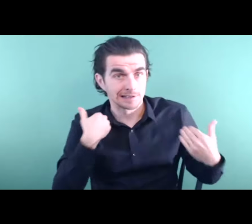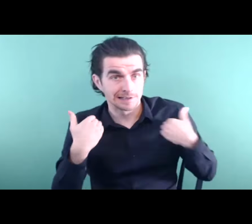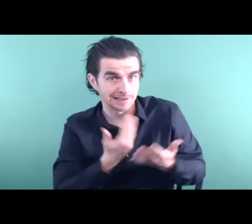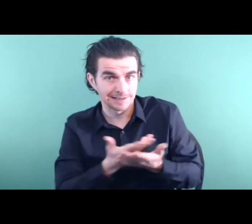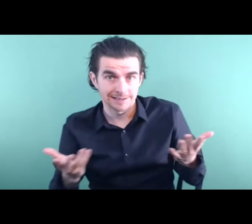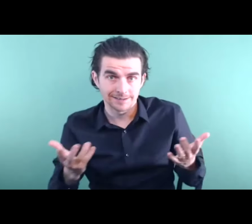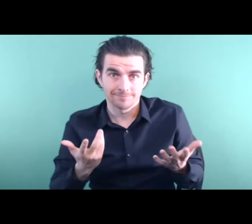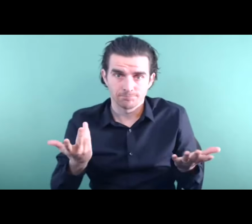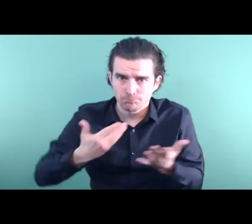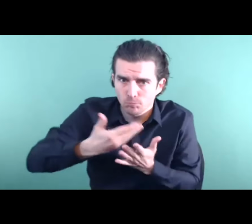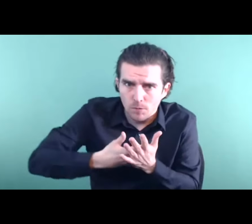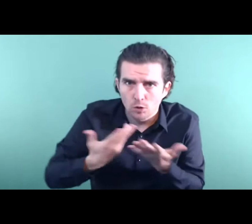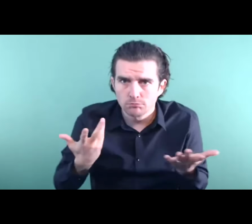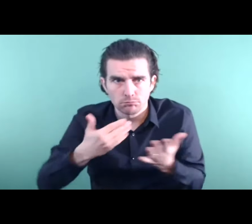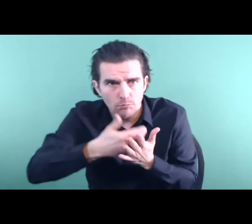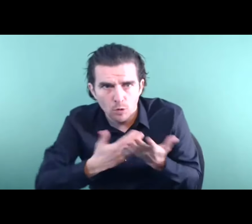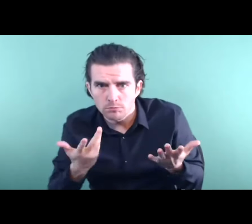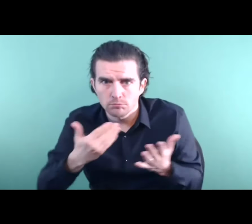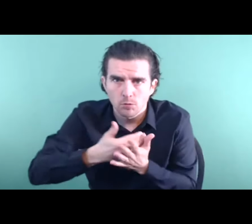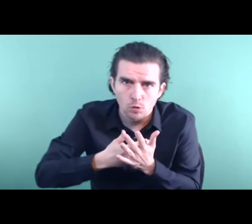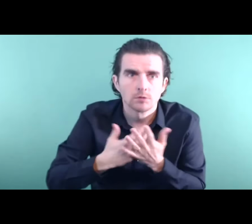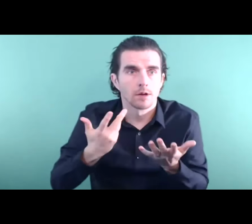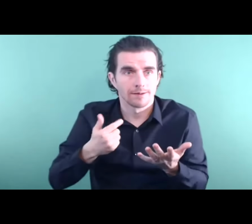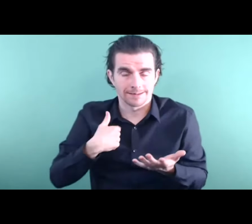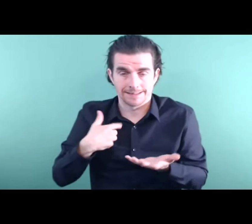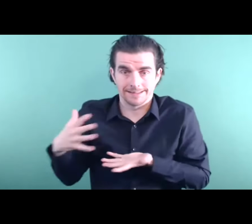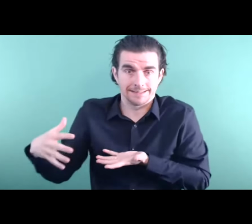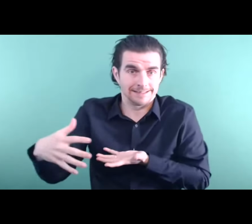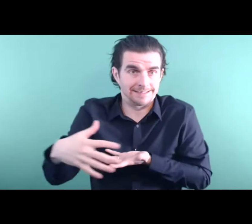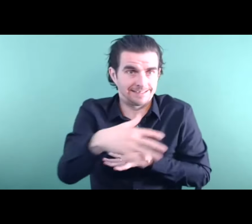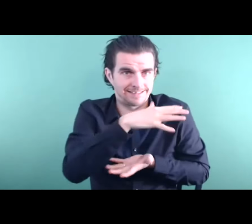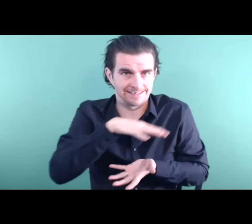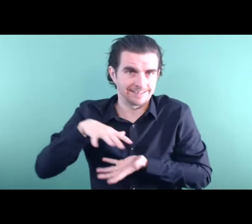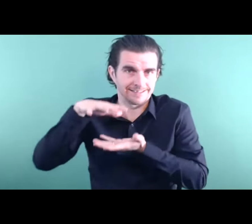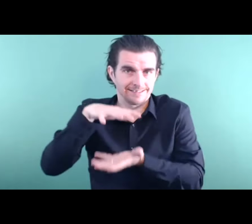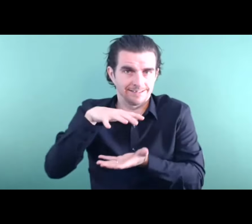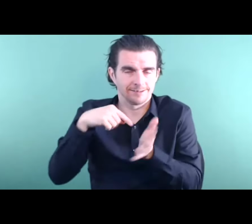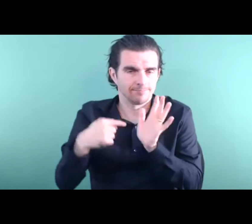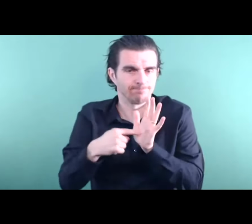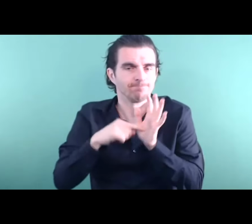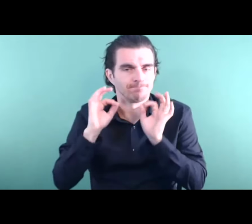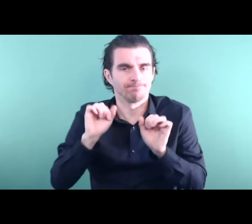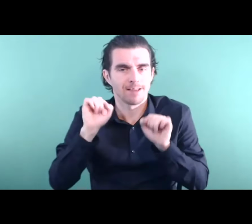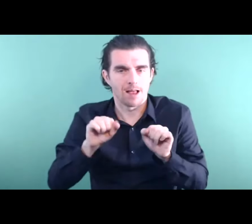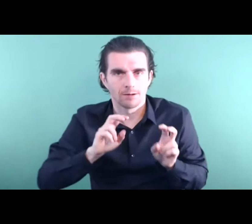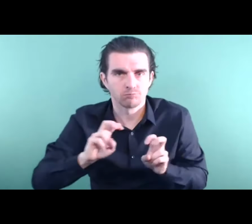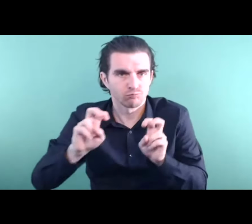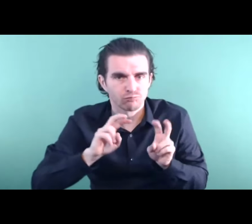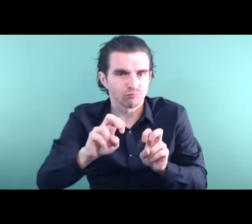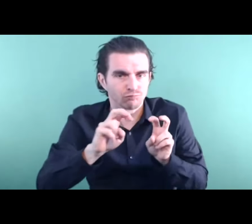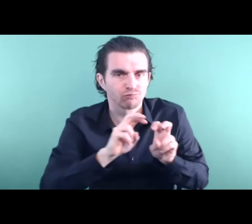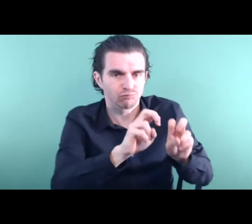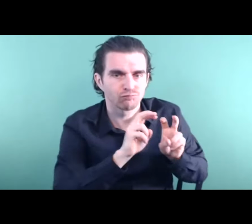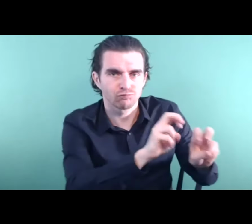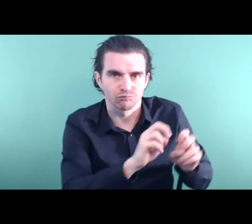disabilities. I was thinking about what the previous speakers said about